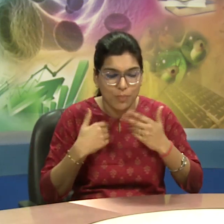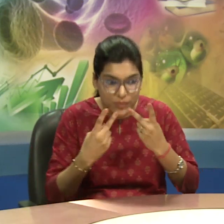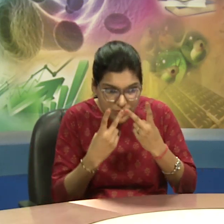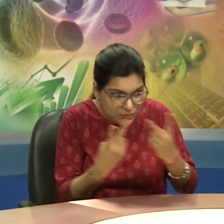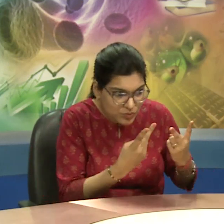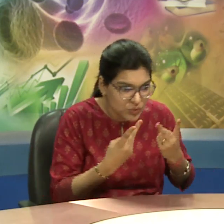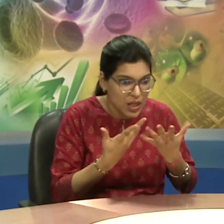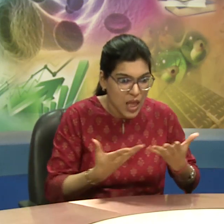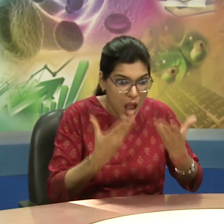in our home.